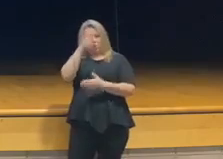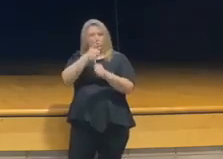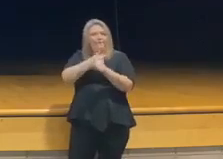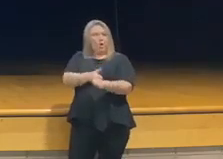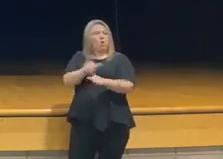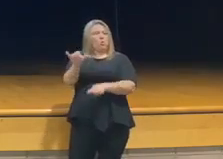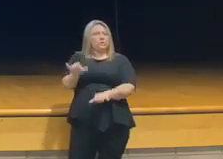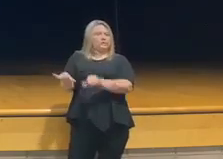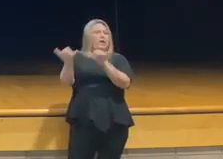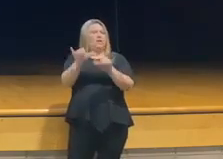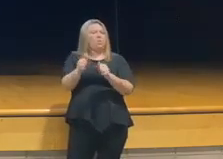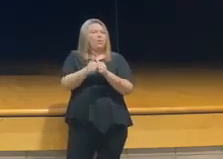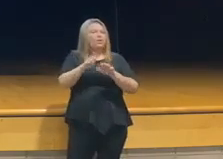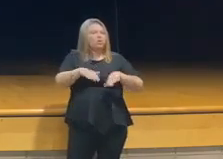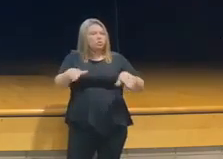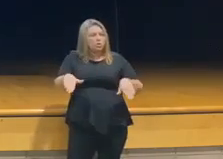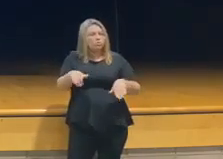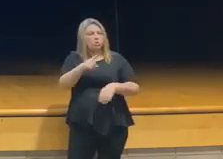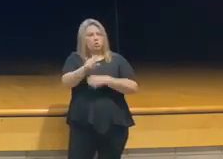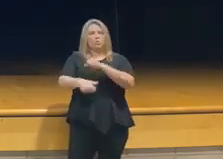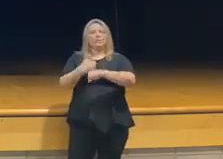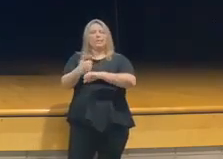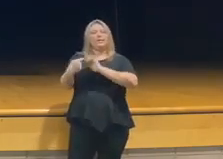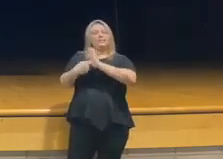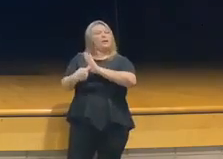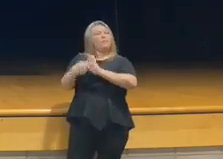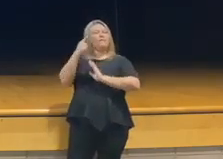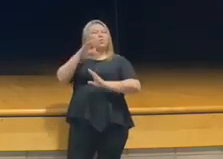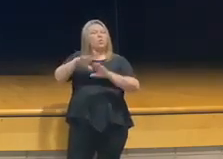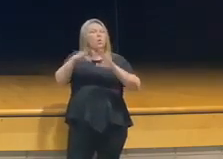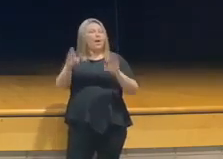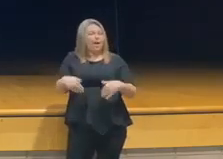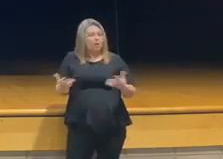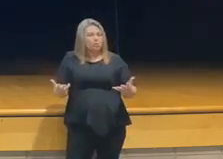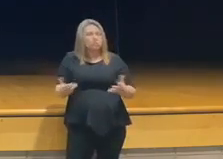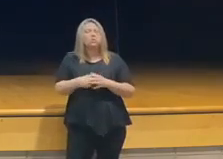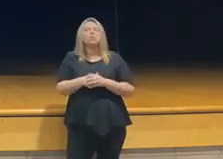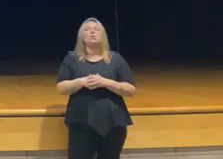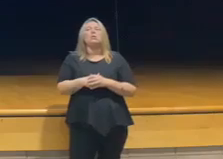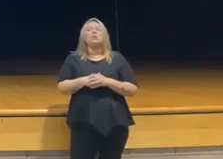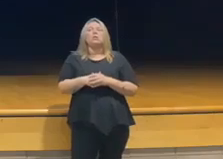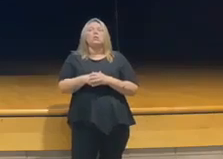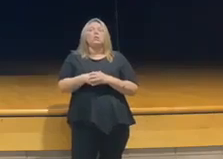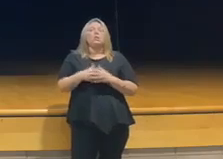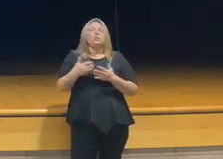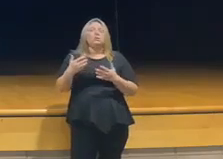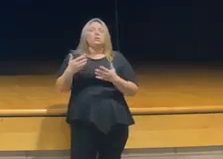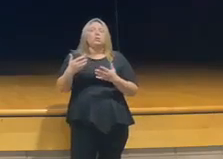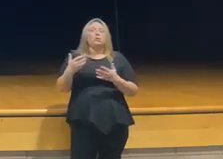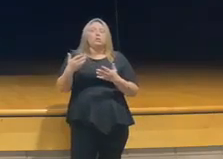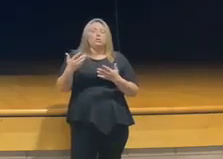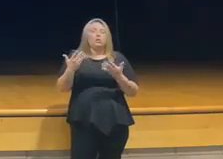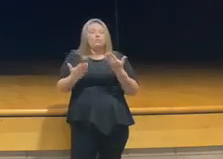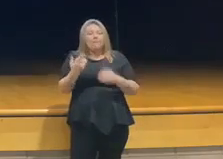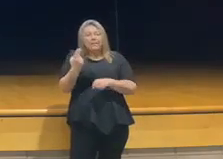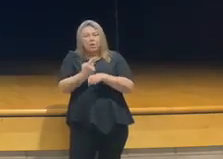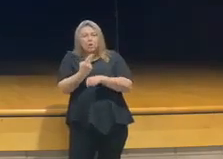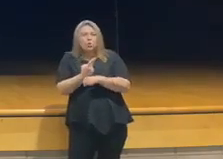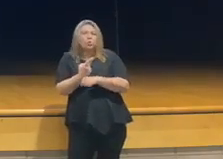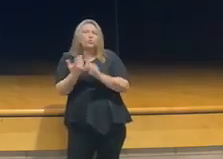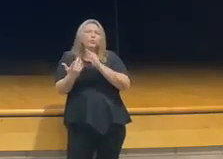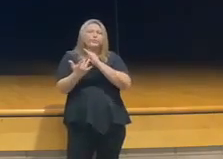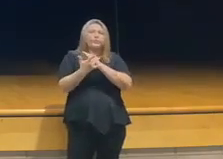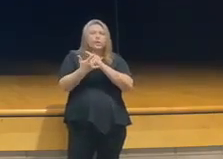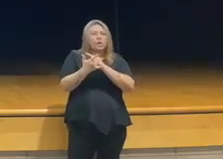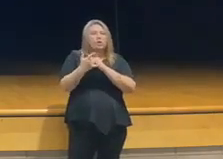just kind of start fresh with what that's going to be in your house. Some good examples that have already been mentioned are only using technology in